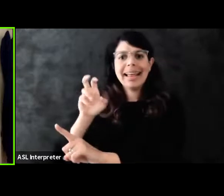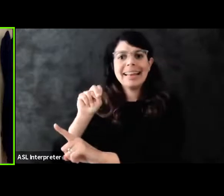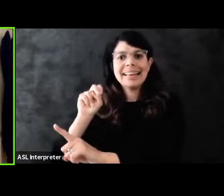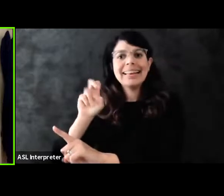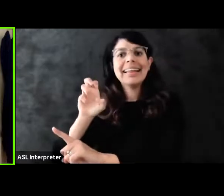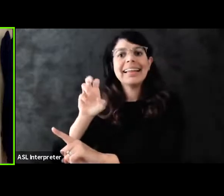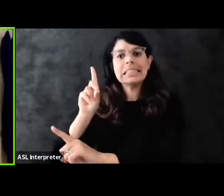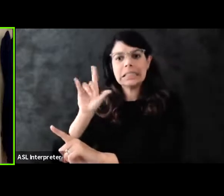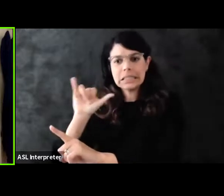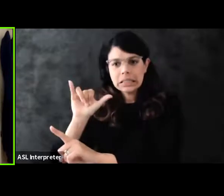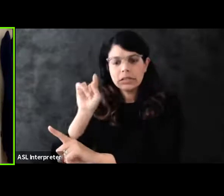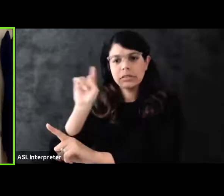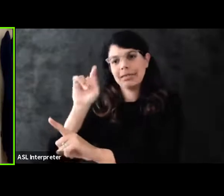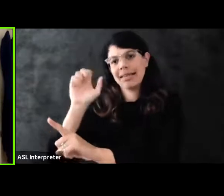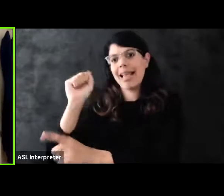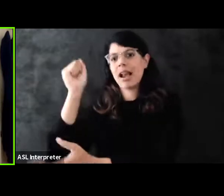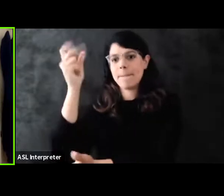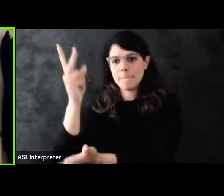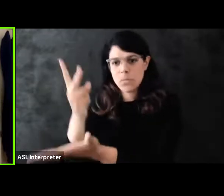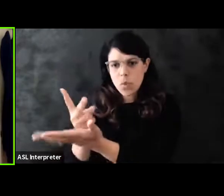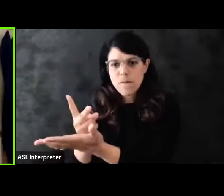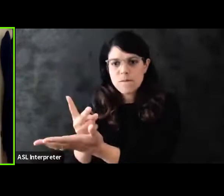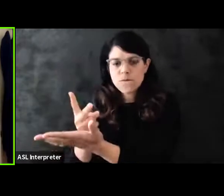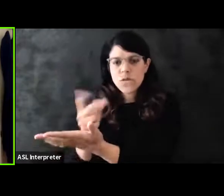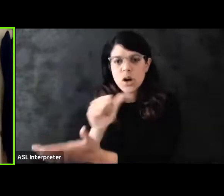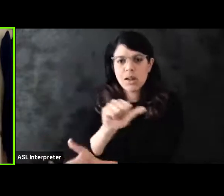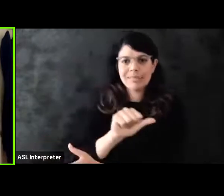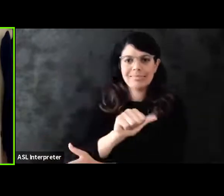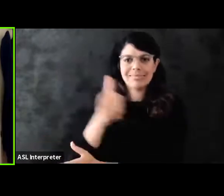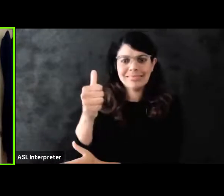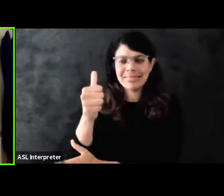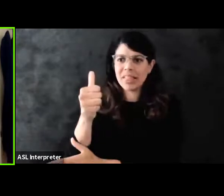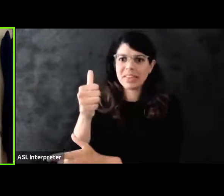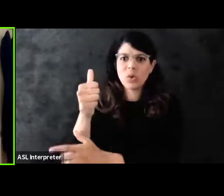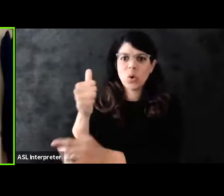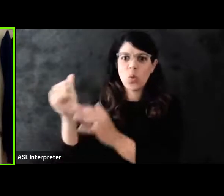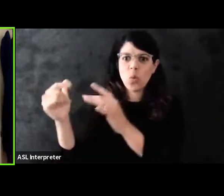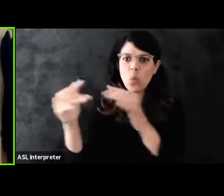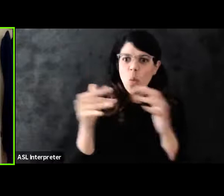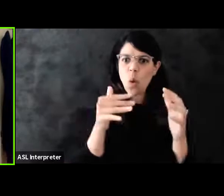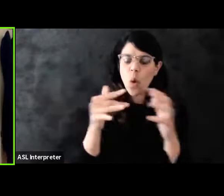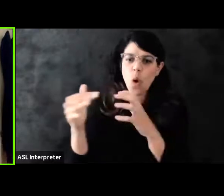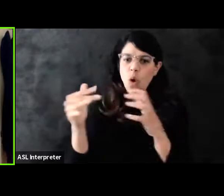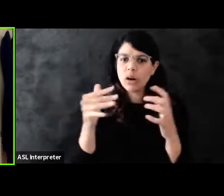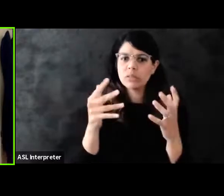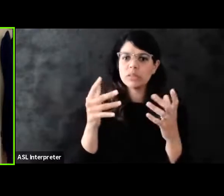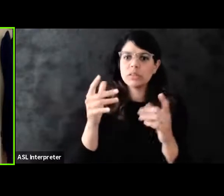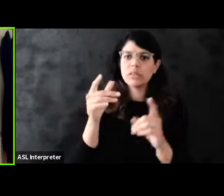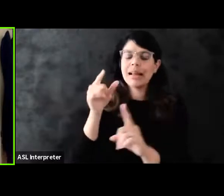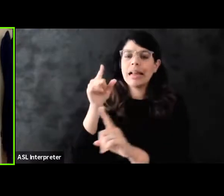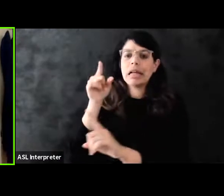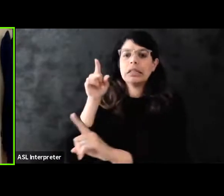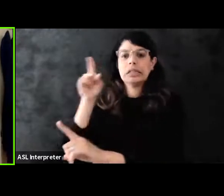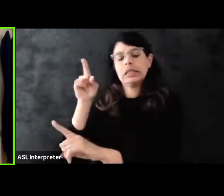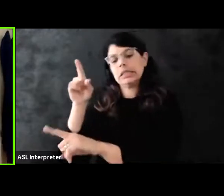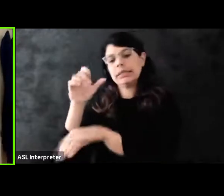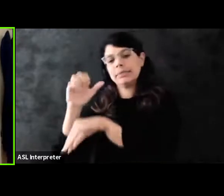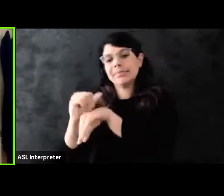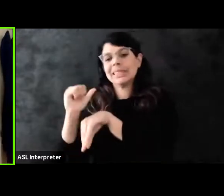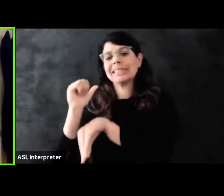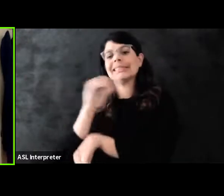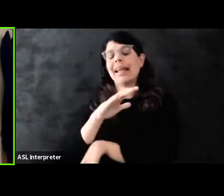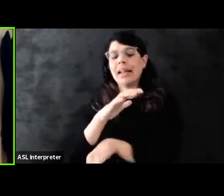the sending of so-called military advisors, you know, to Vietnam, but they were troops, you know, to engage in fighting